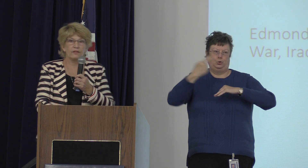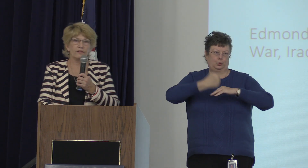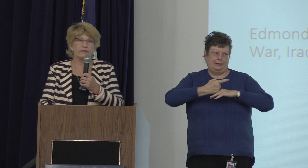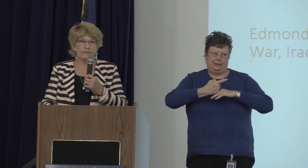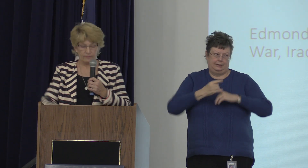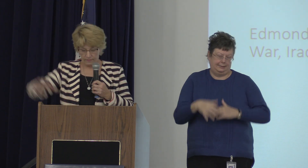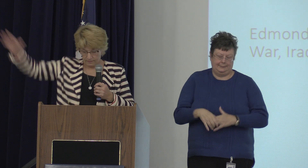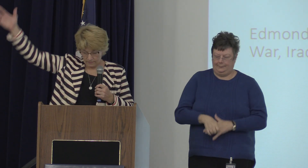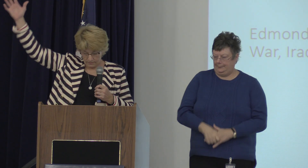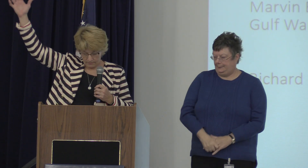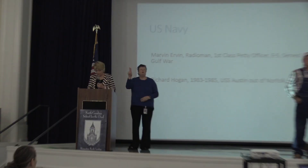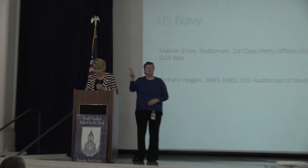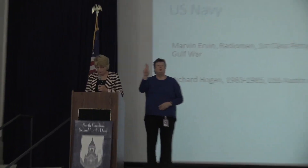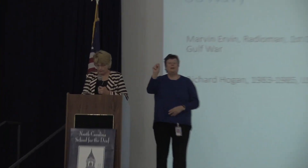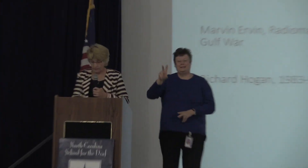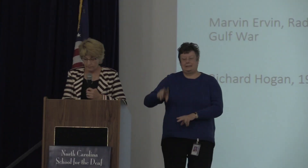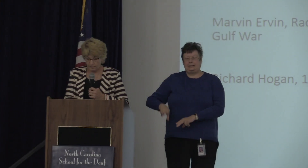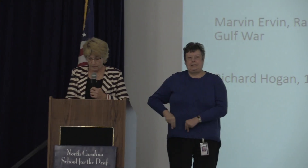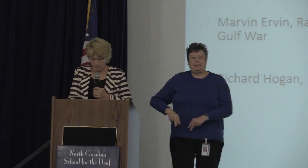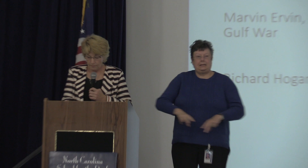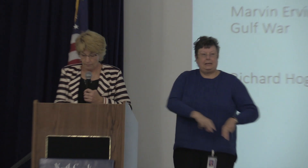point.